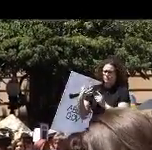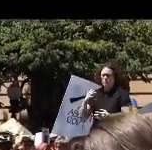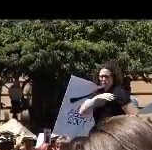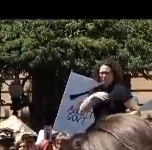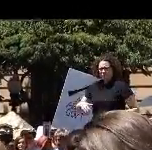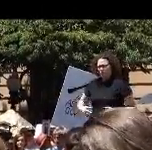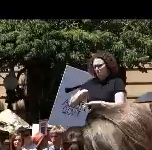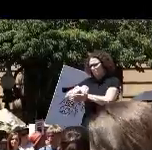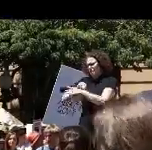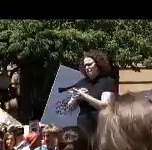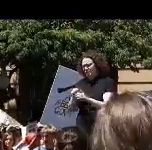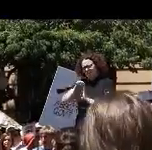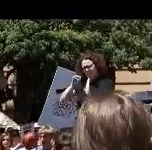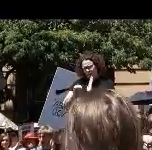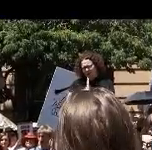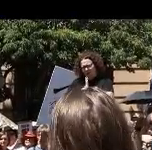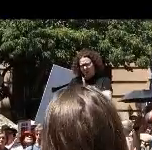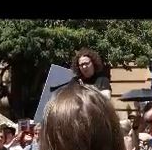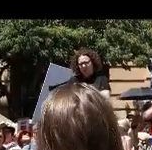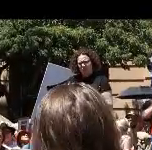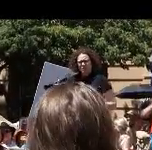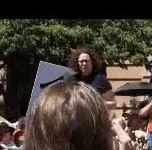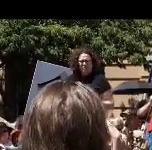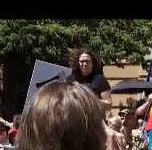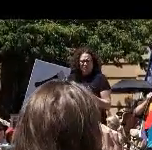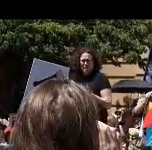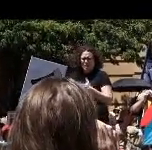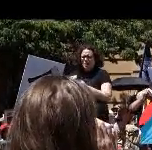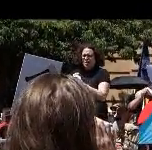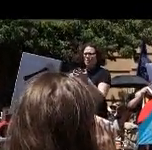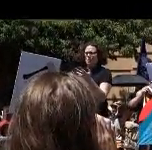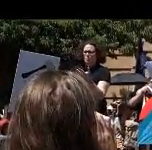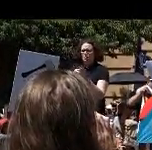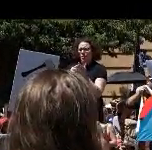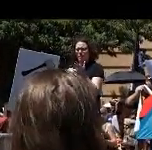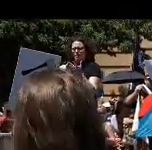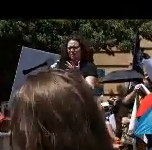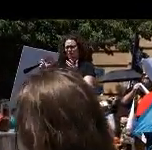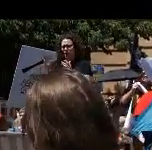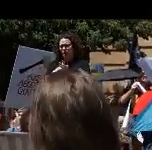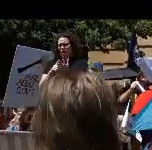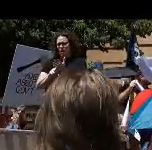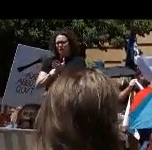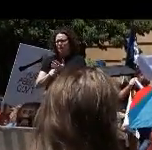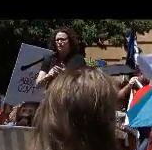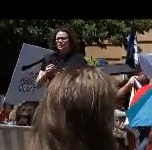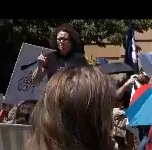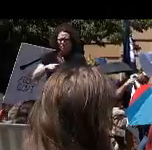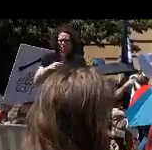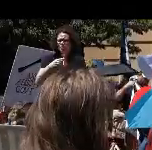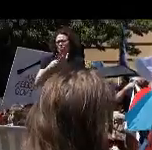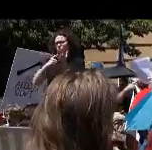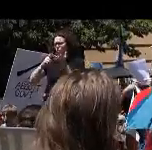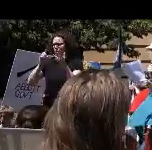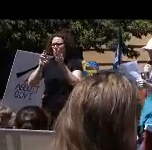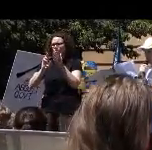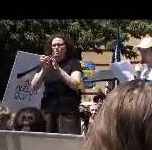with the pleasant egomaniac and ever so in touch man of the people, Attorney General Jared